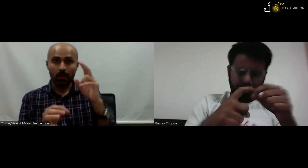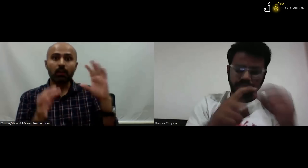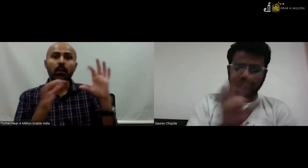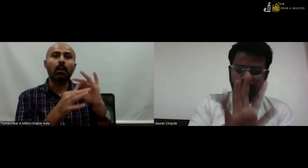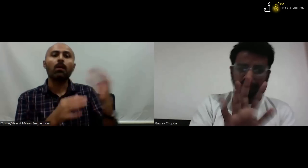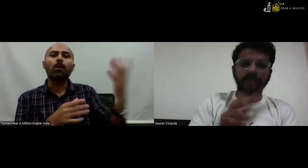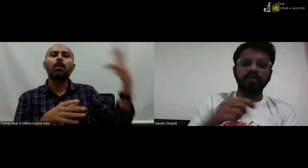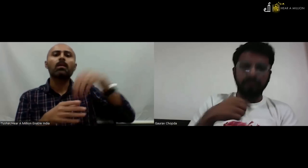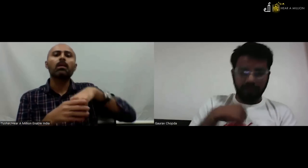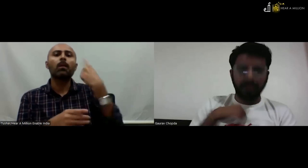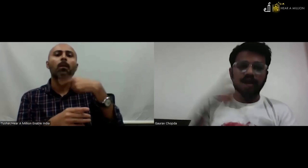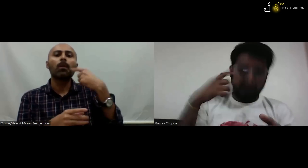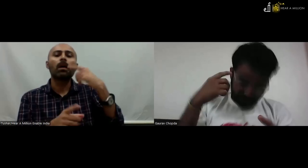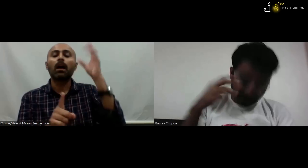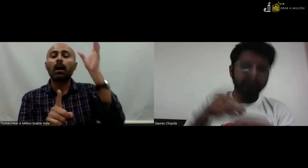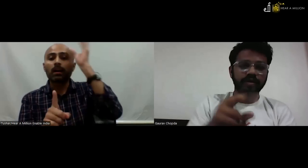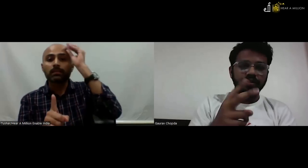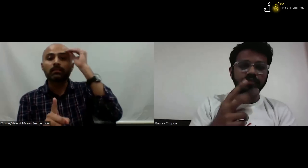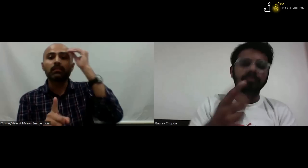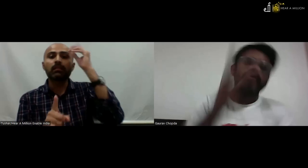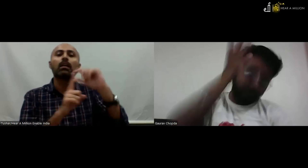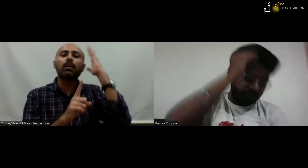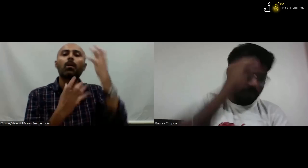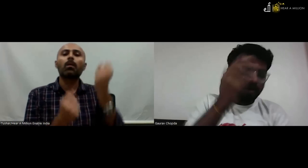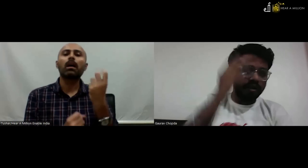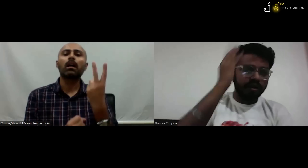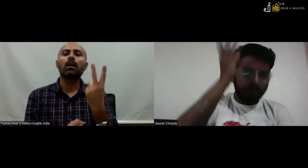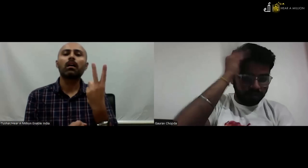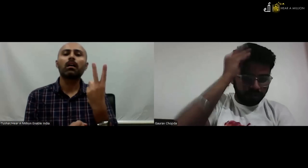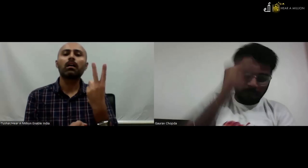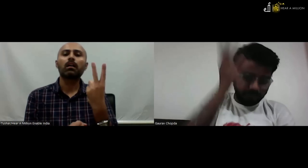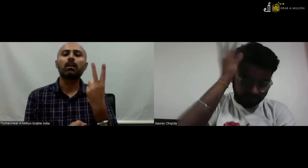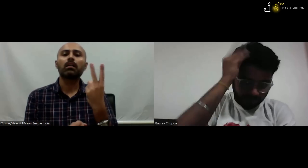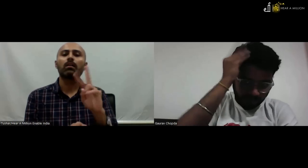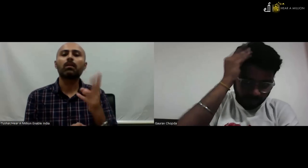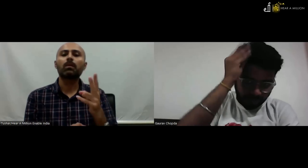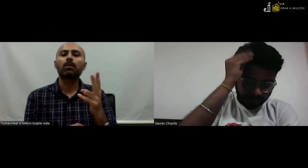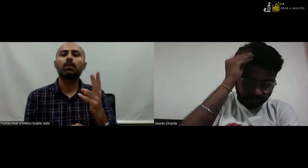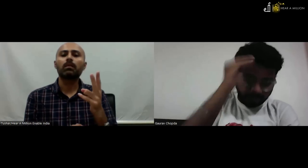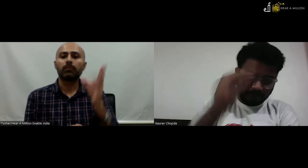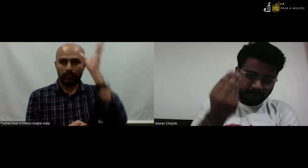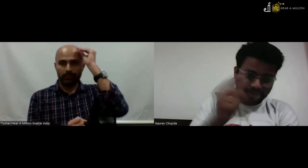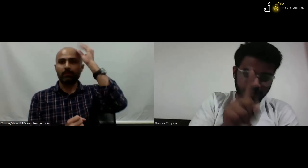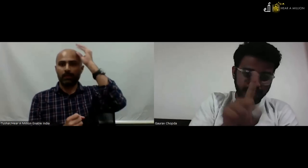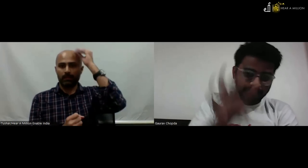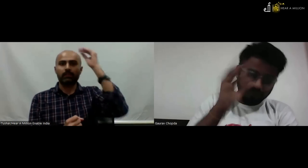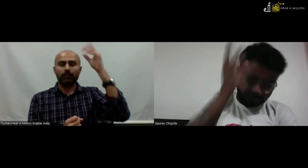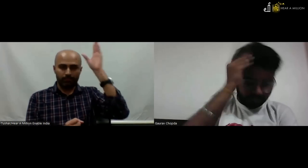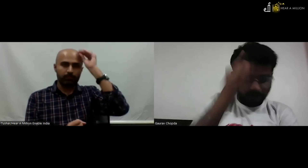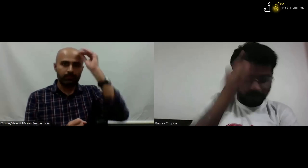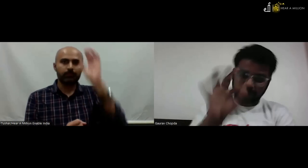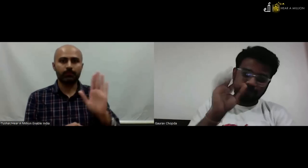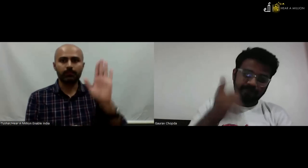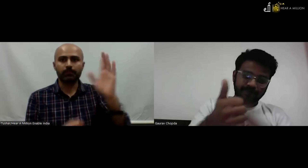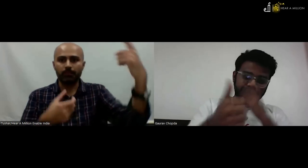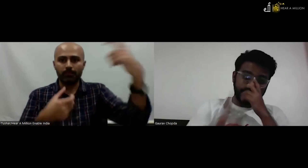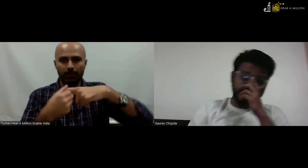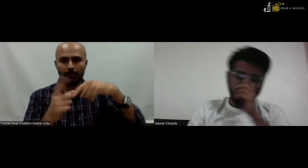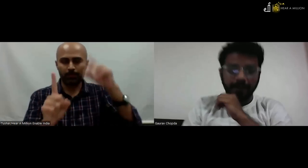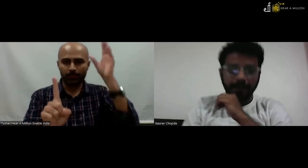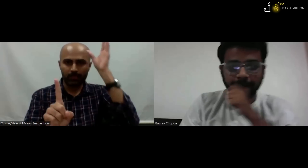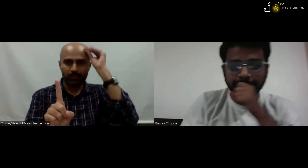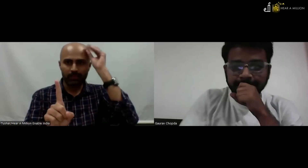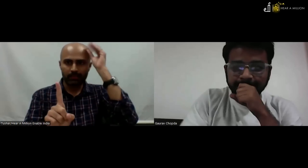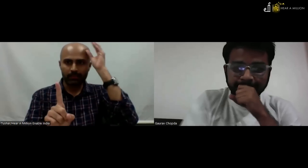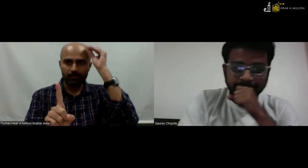Question? You have a question? Who would like to ask? Who would like to ask Sagar or Deepak? Sagar. I would